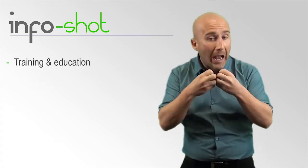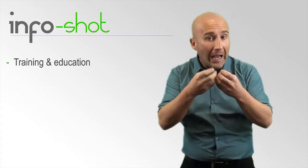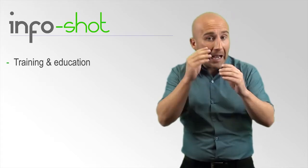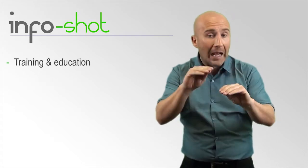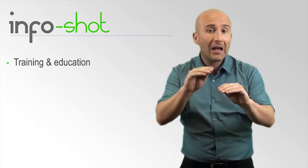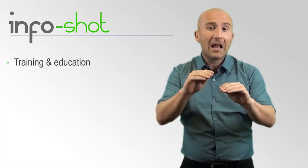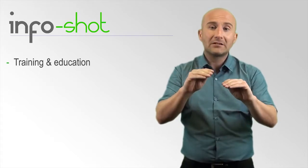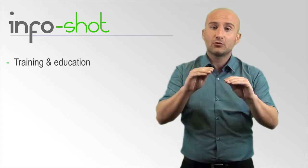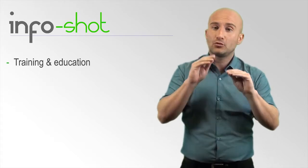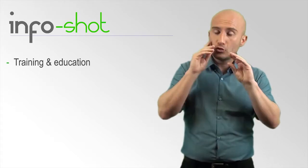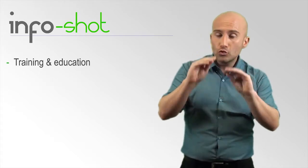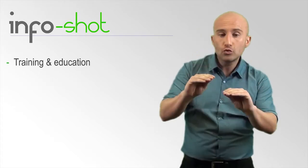training and education,